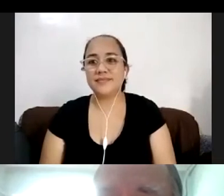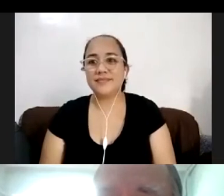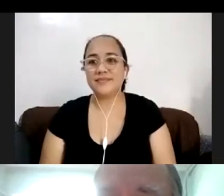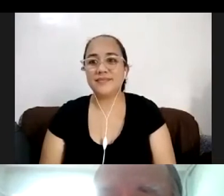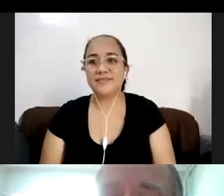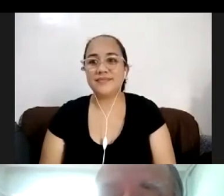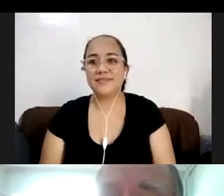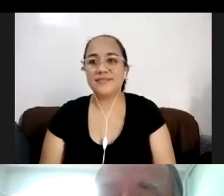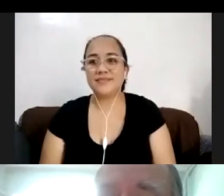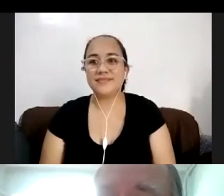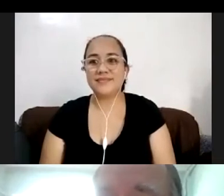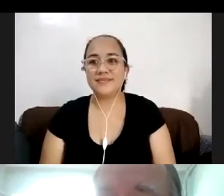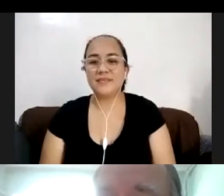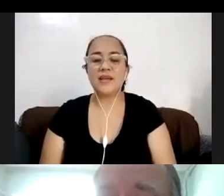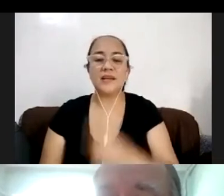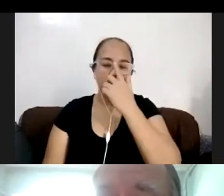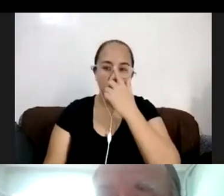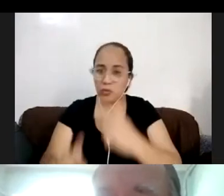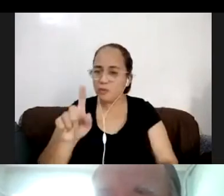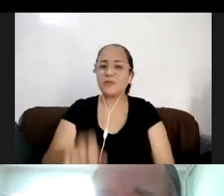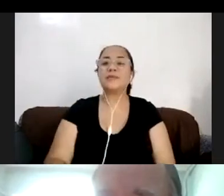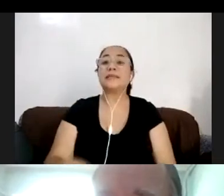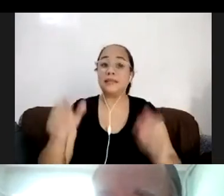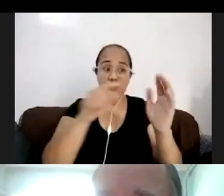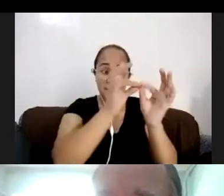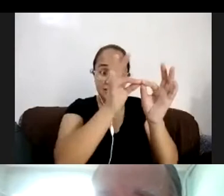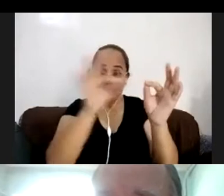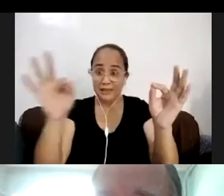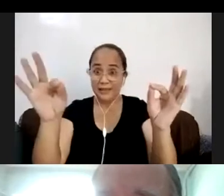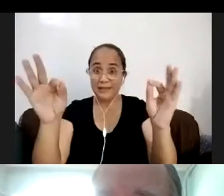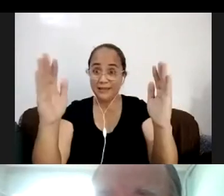So, how many predicates do you have in this sentence?